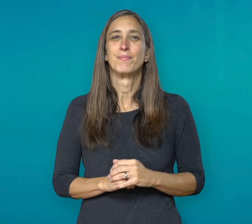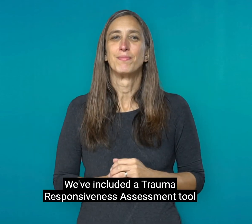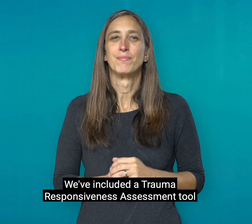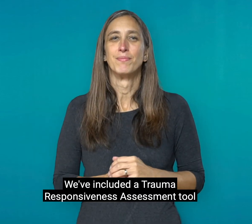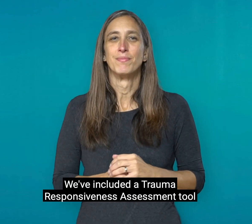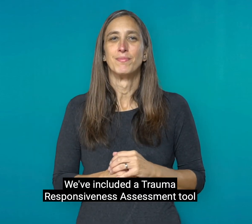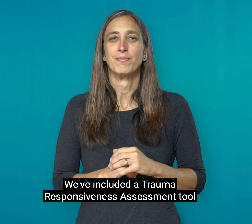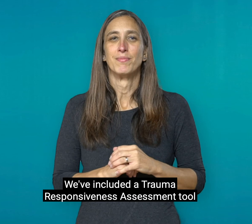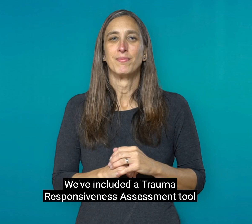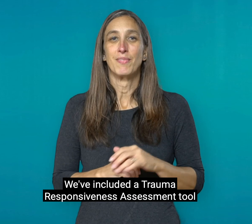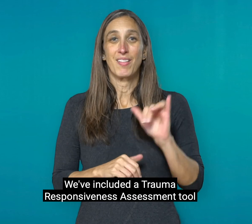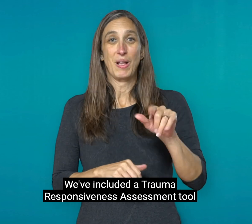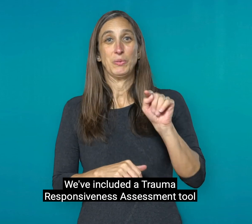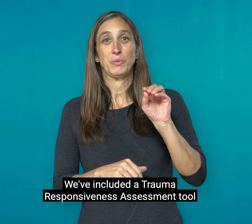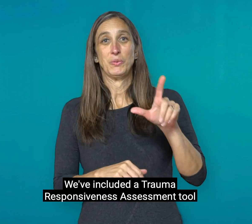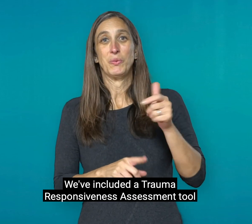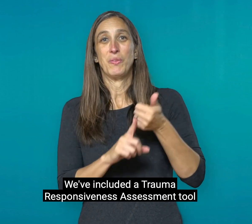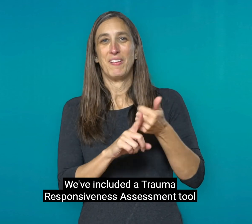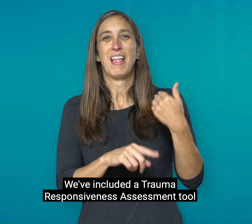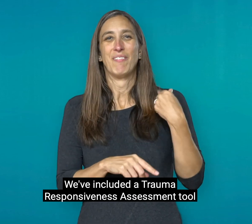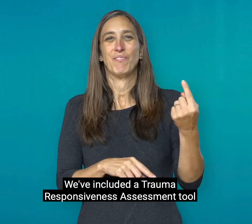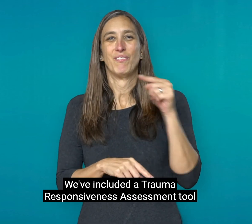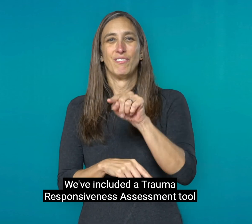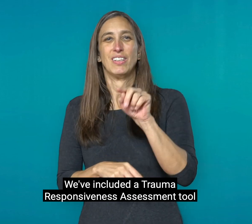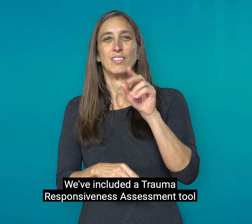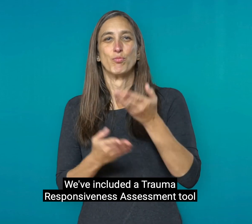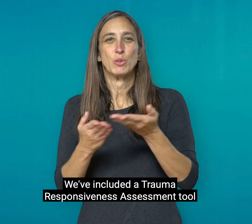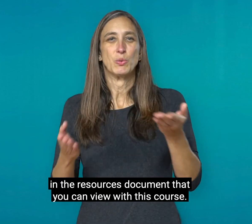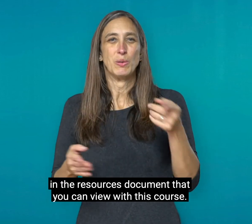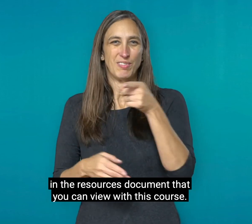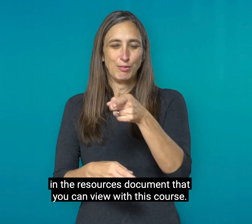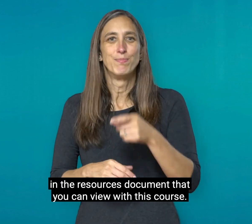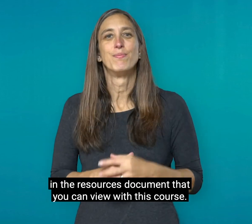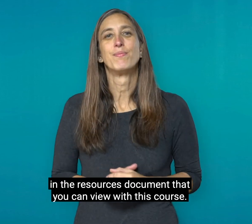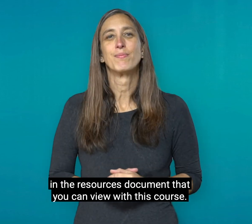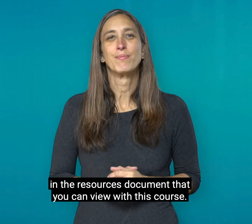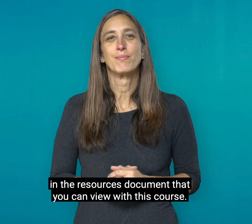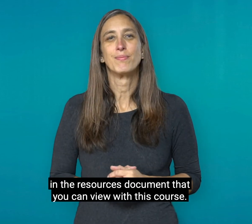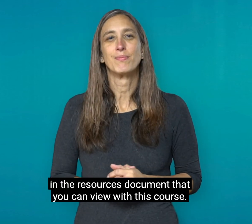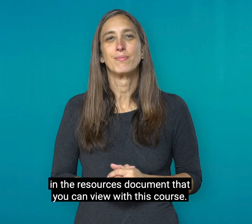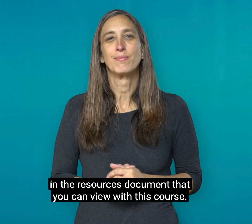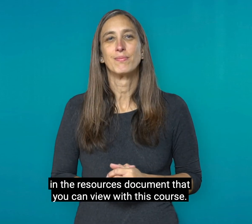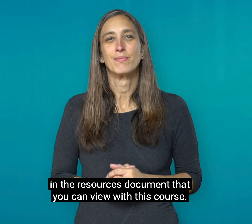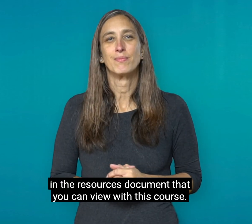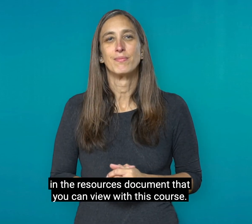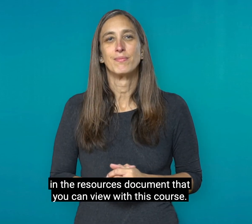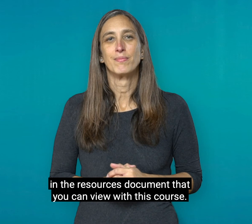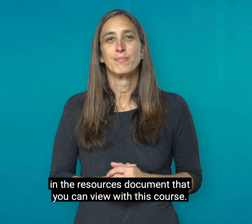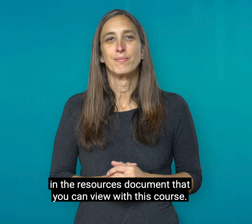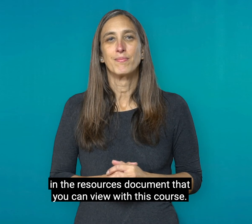We've included a trauma responsiveness assessment tool in the resources document that you can view with this course.